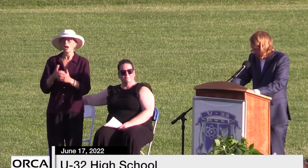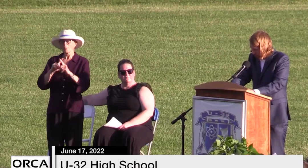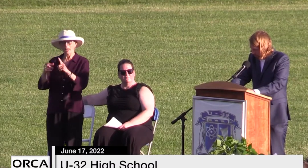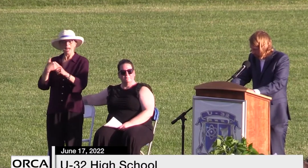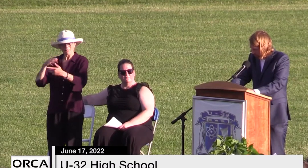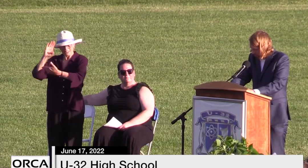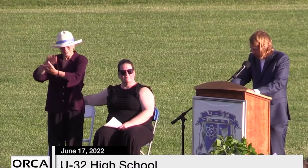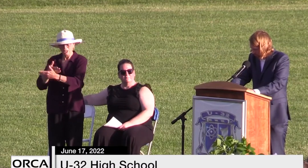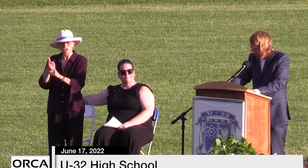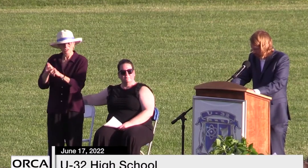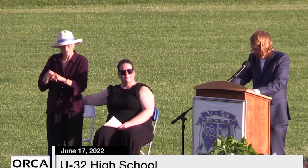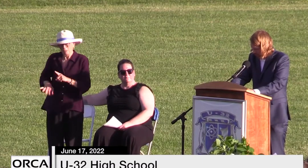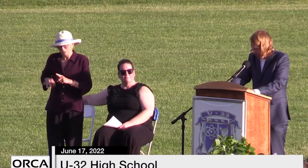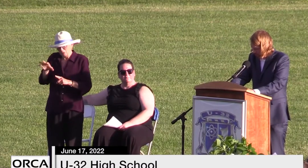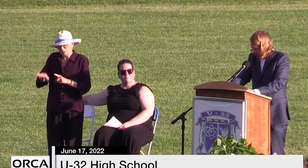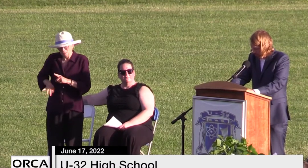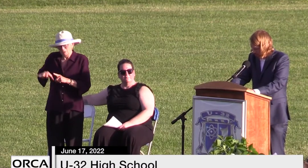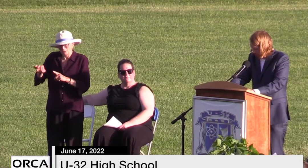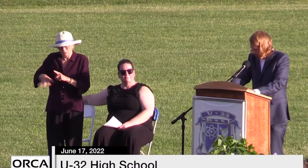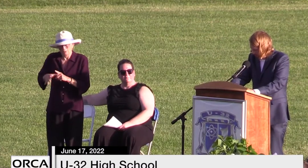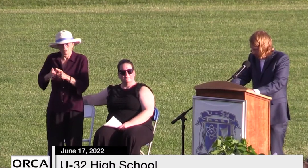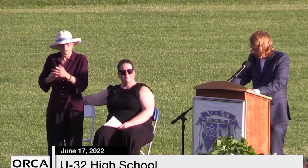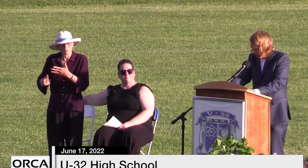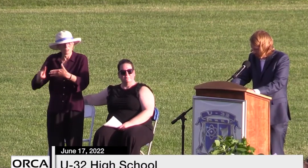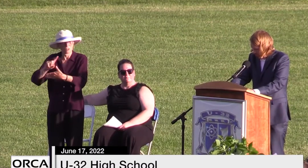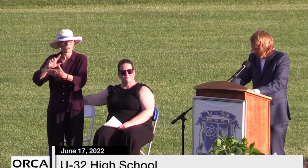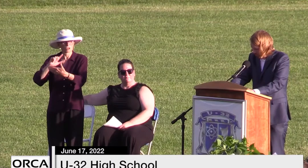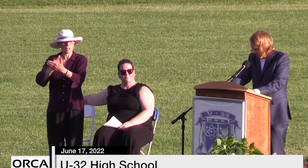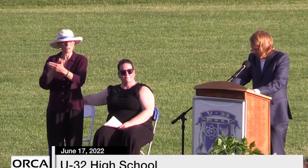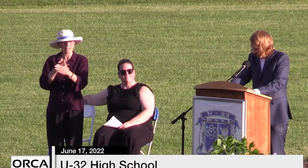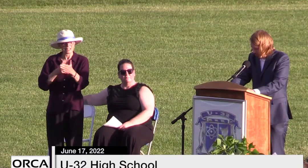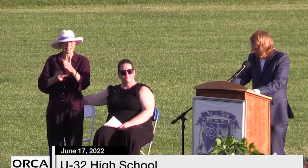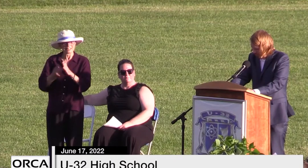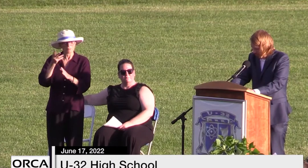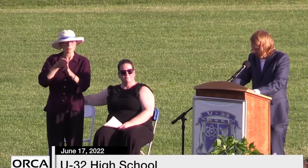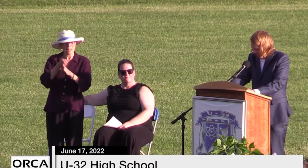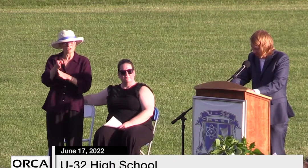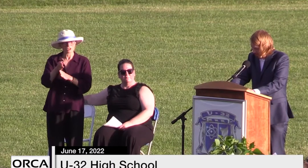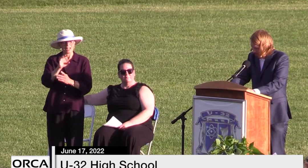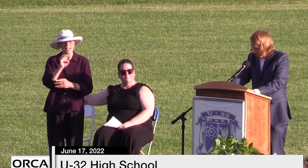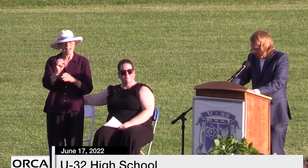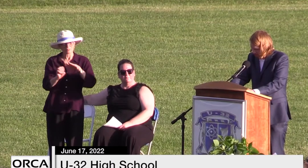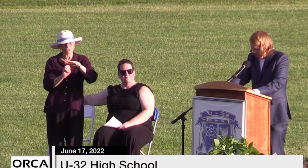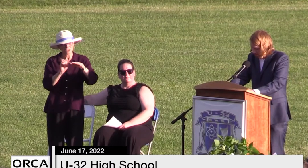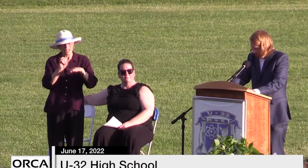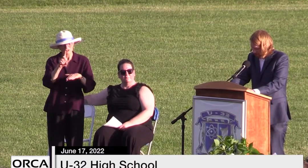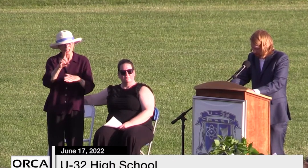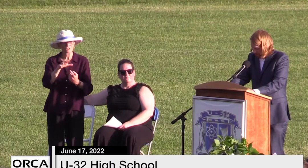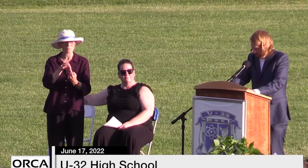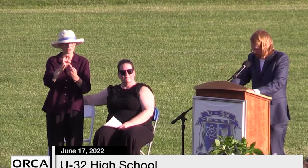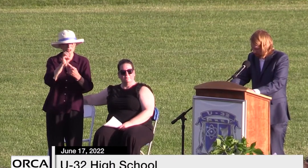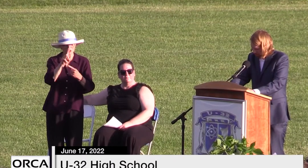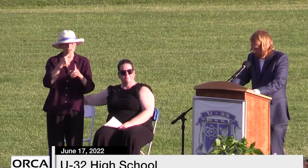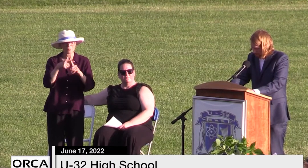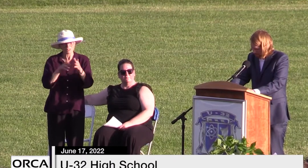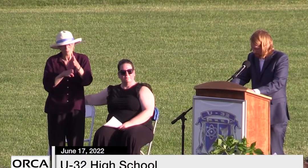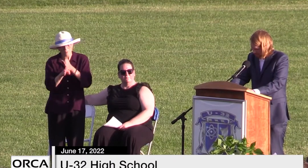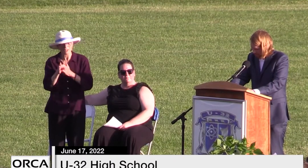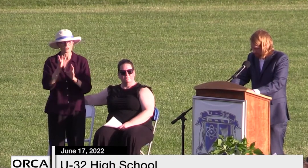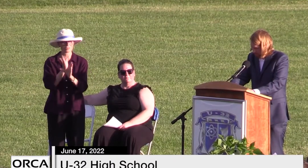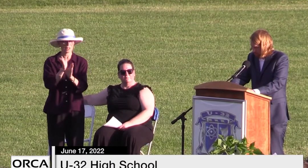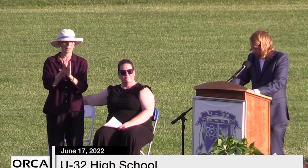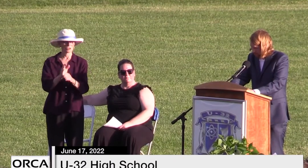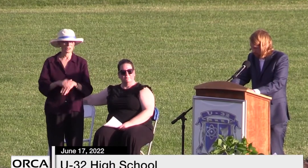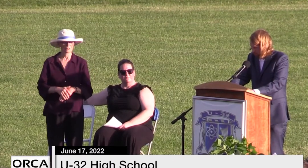and paying her own way through college, she was able to graduate with a double major in elementary and special education, along with a minor in psychology.